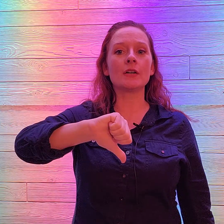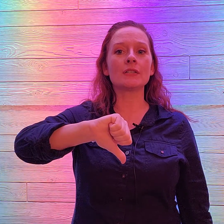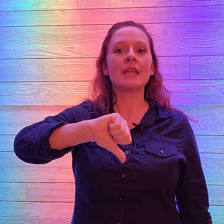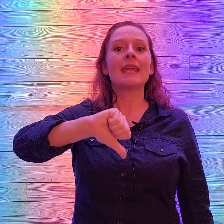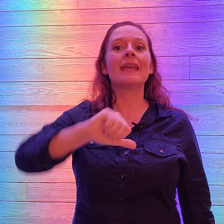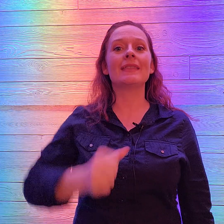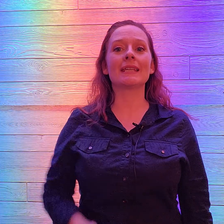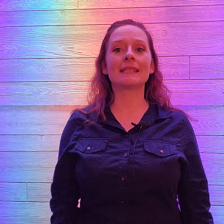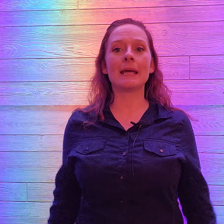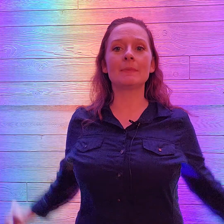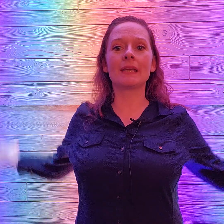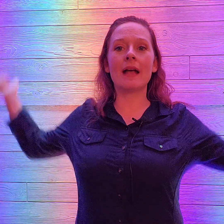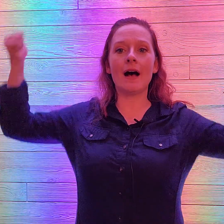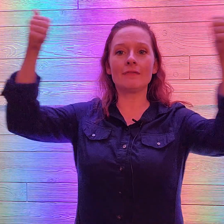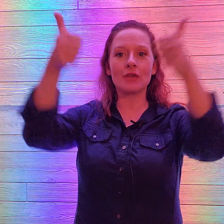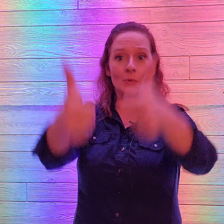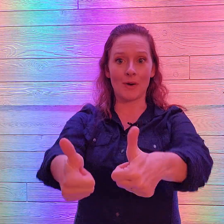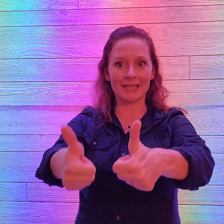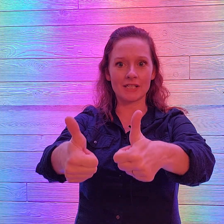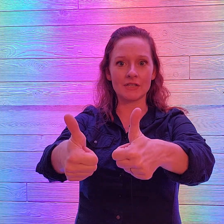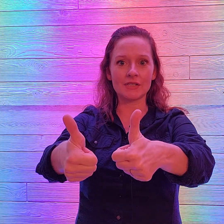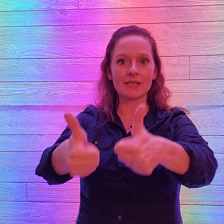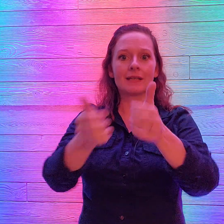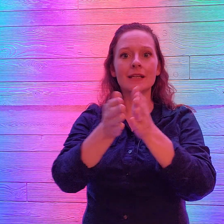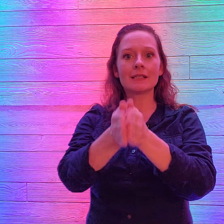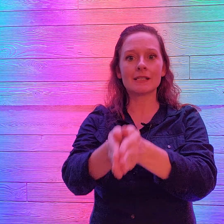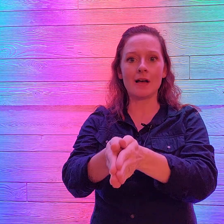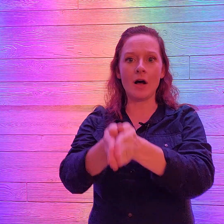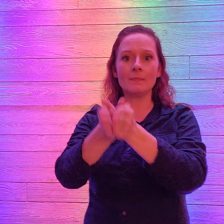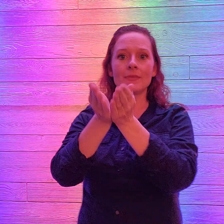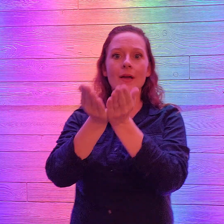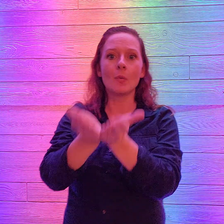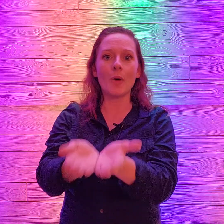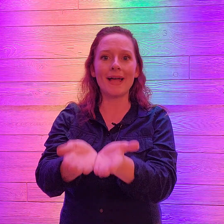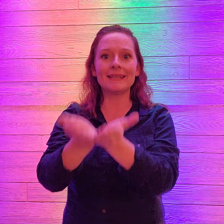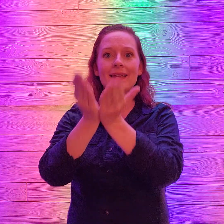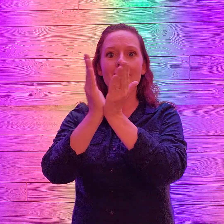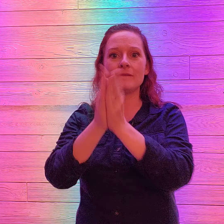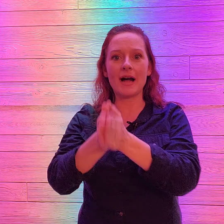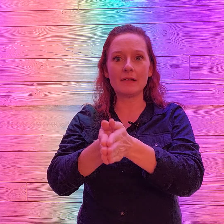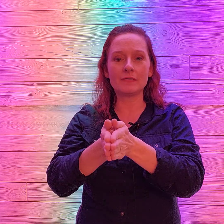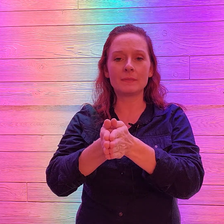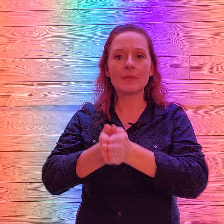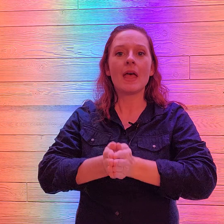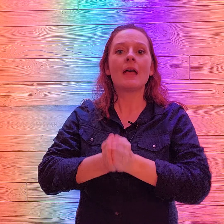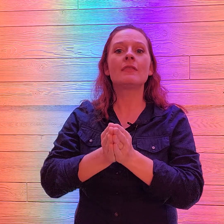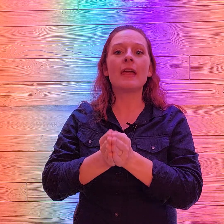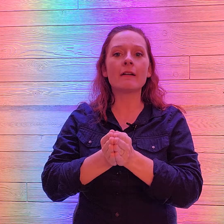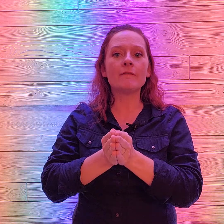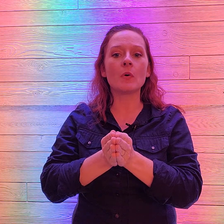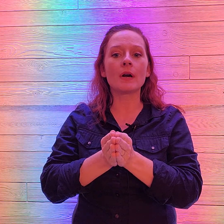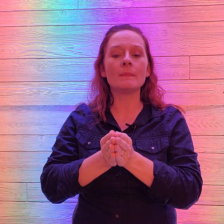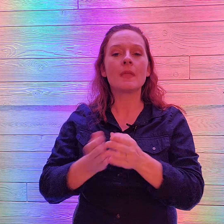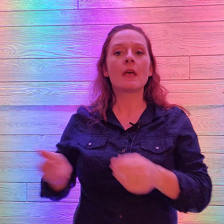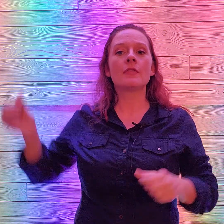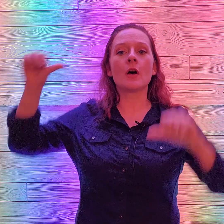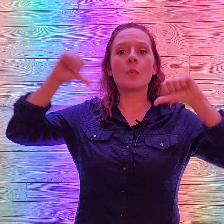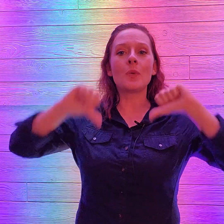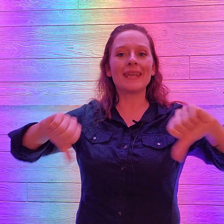sinners in the assembly of the righteous. Psalm 1:5. Therefore, the